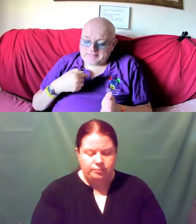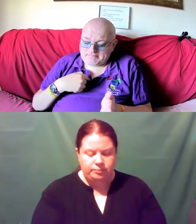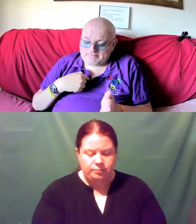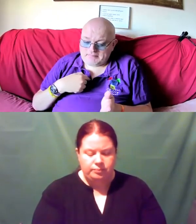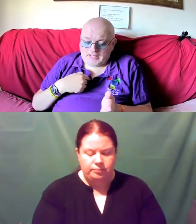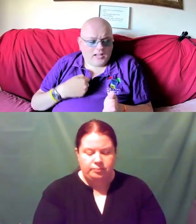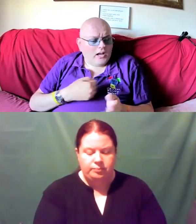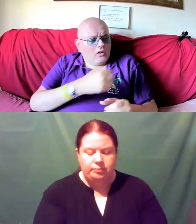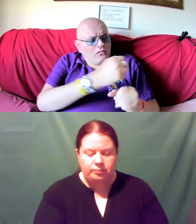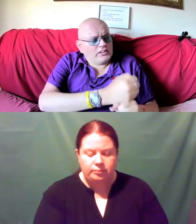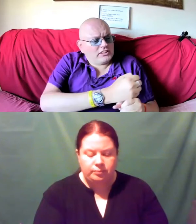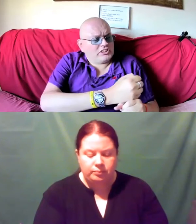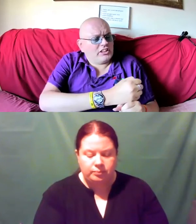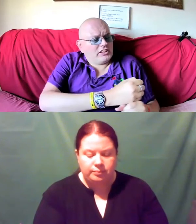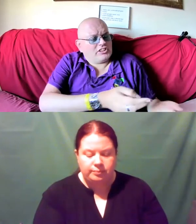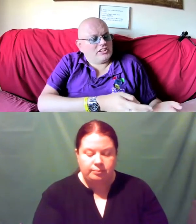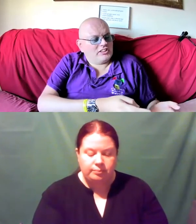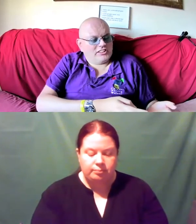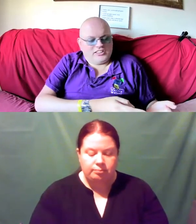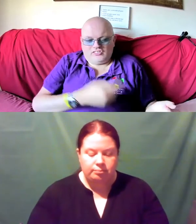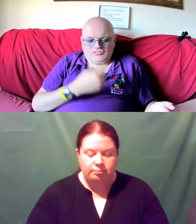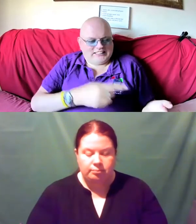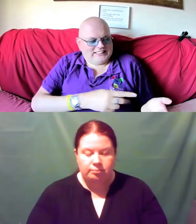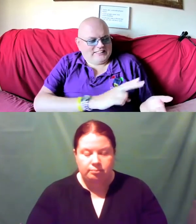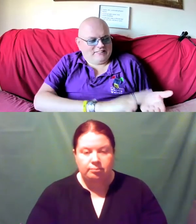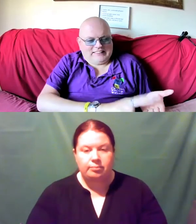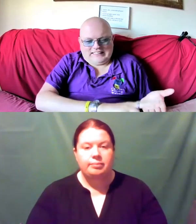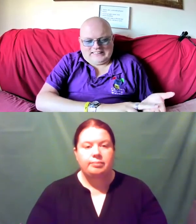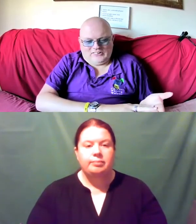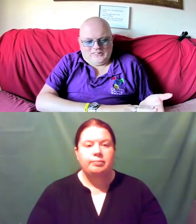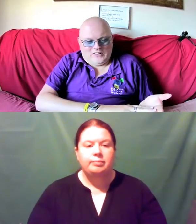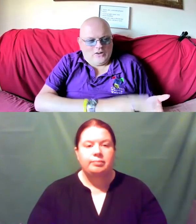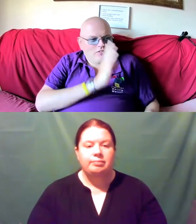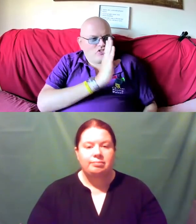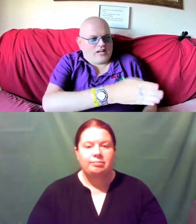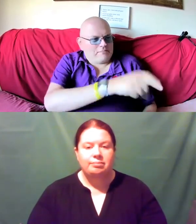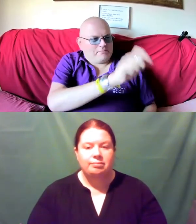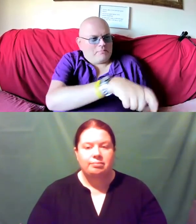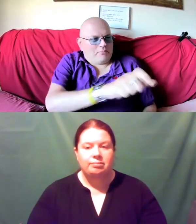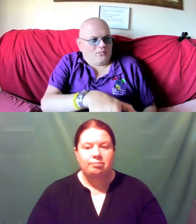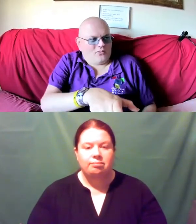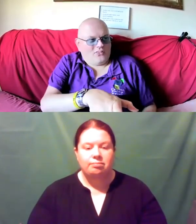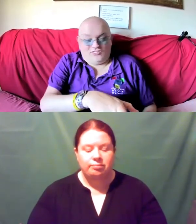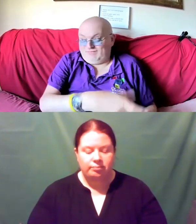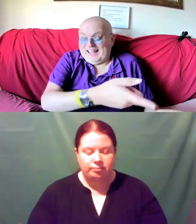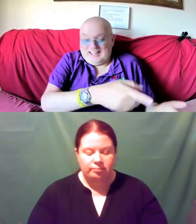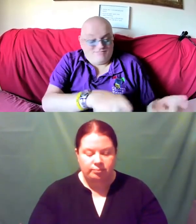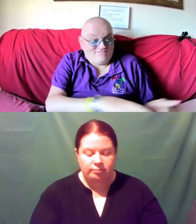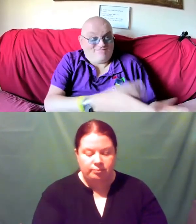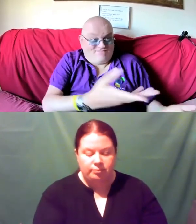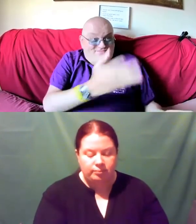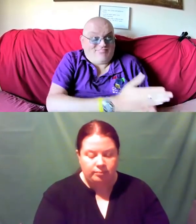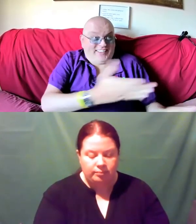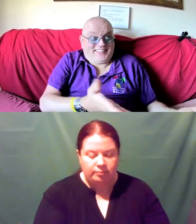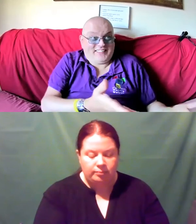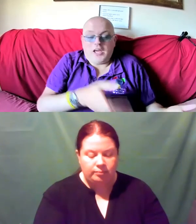is unnatural for heterosexuals. Yeah. But I'm not. And therefore what's unnatural for